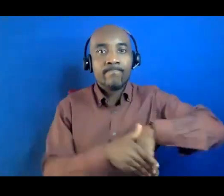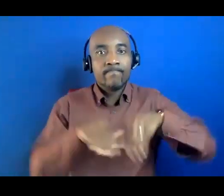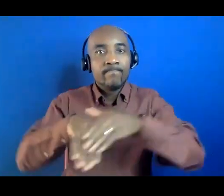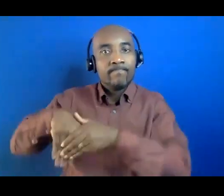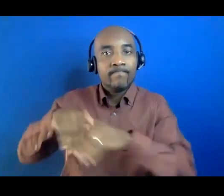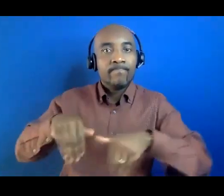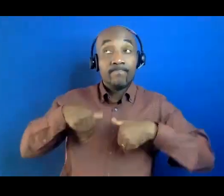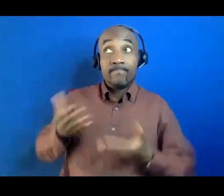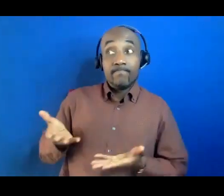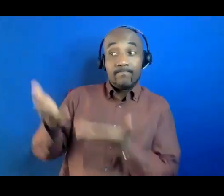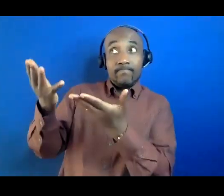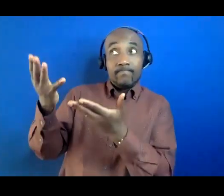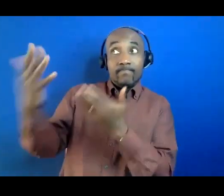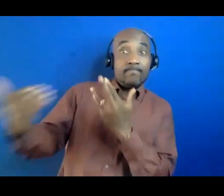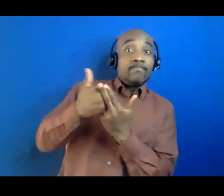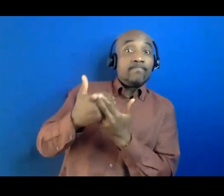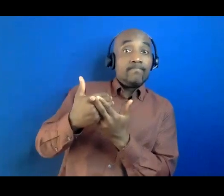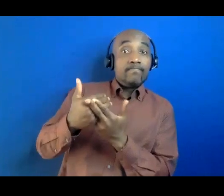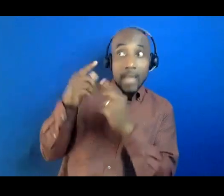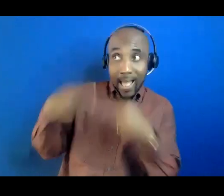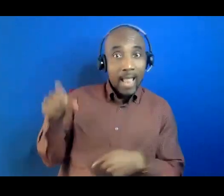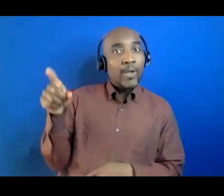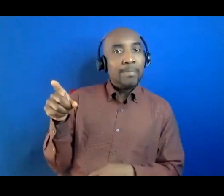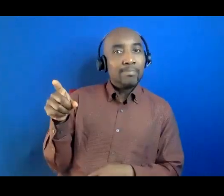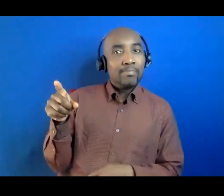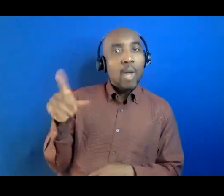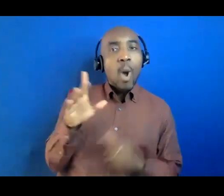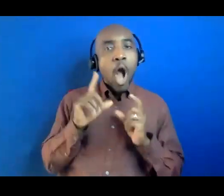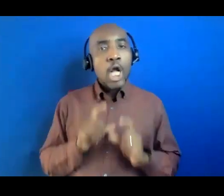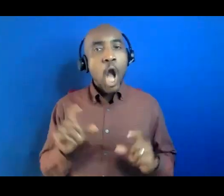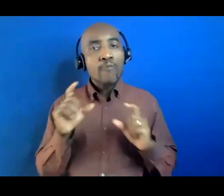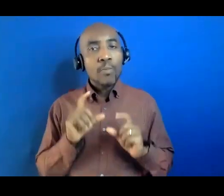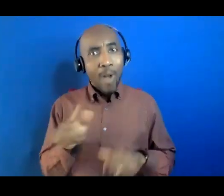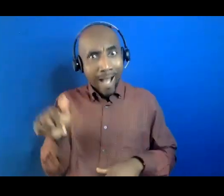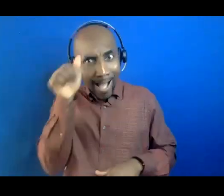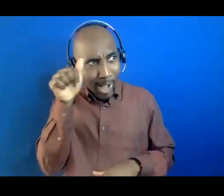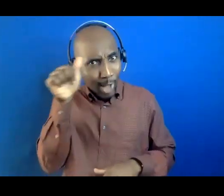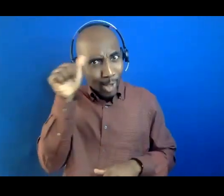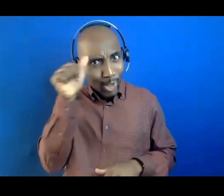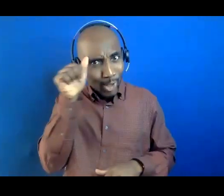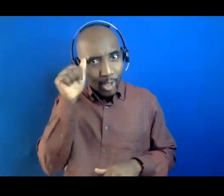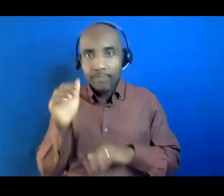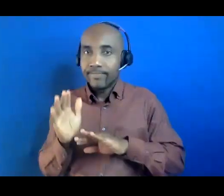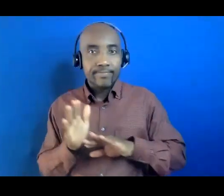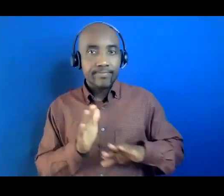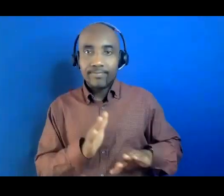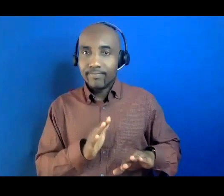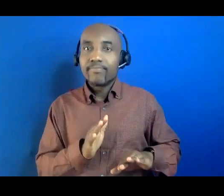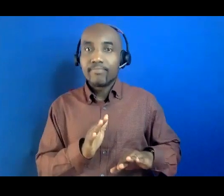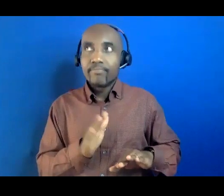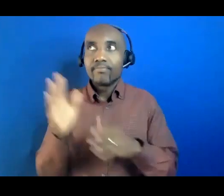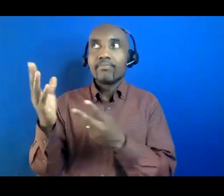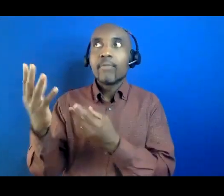new. Sometimes we have to let go of what is comfortable and familiar to be a world changer for